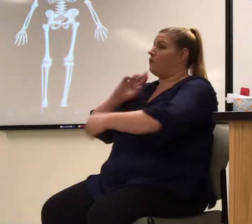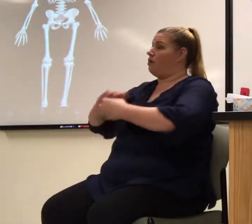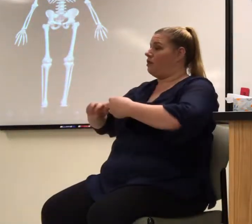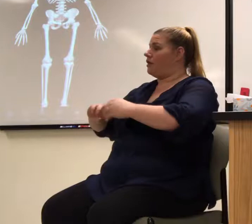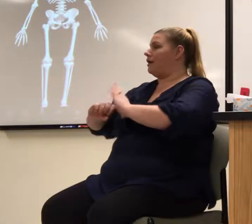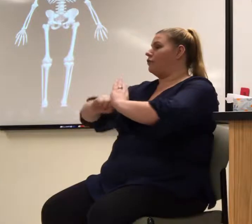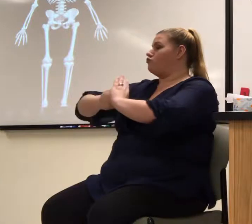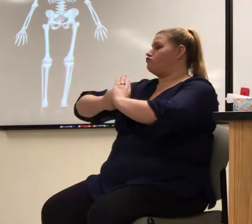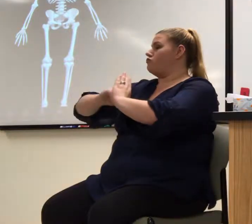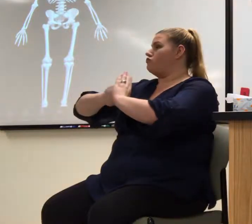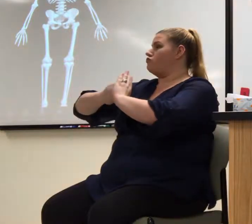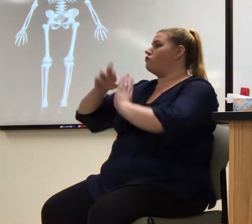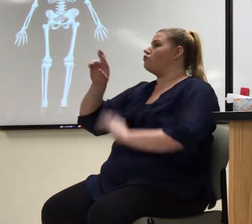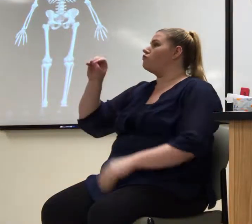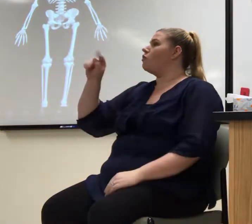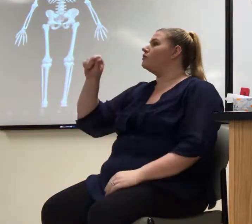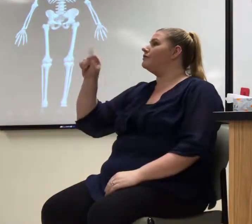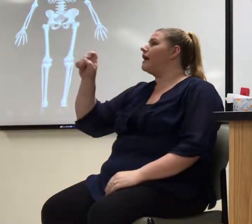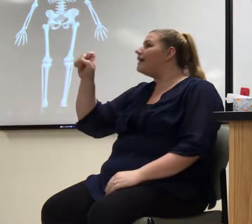medial